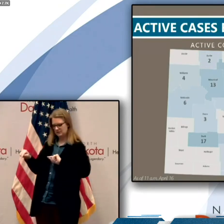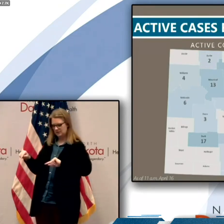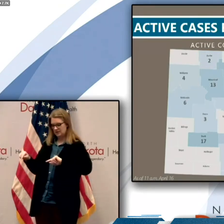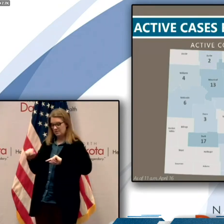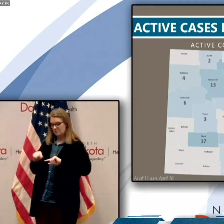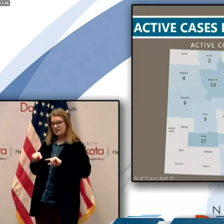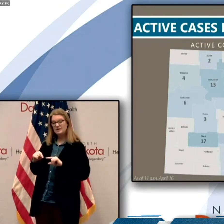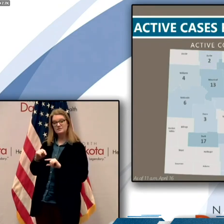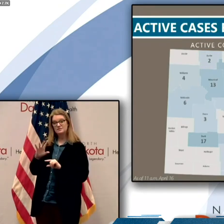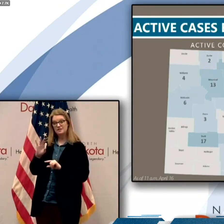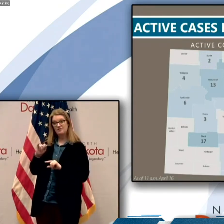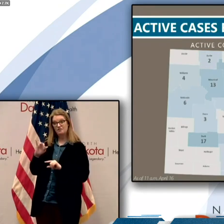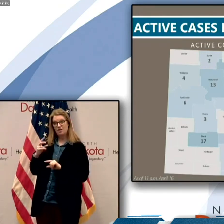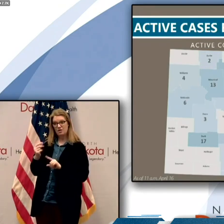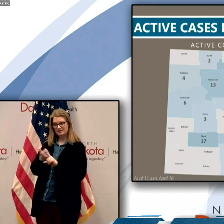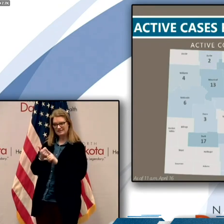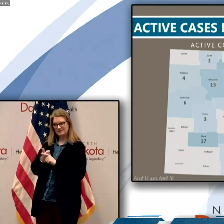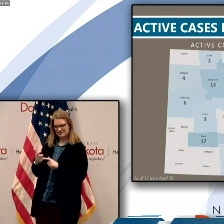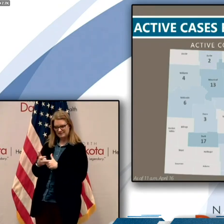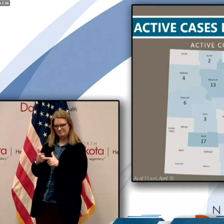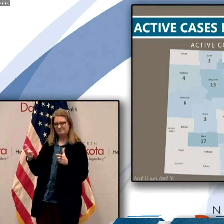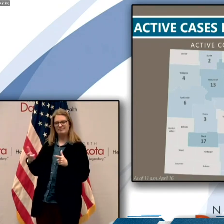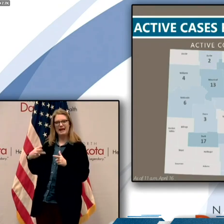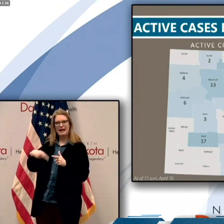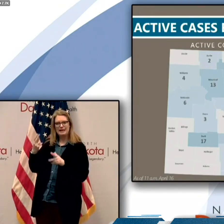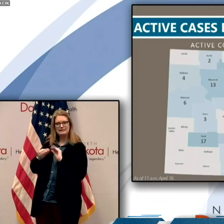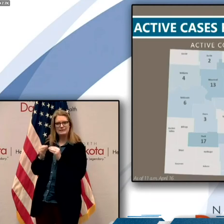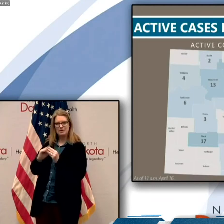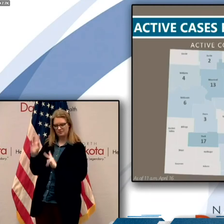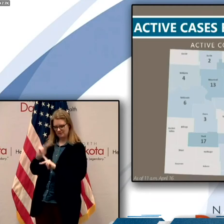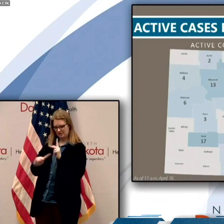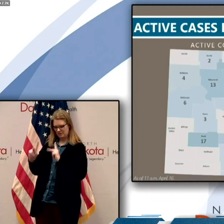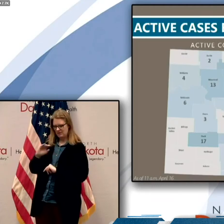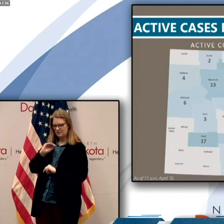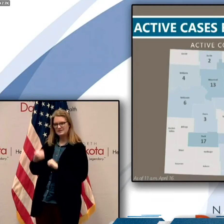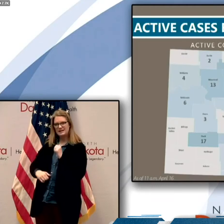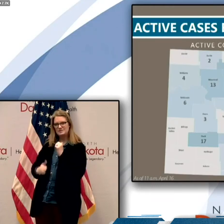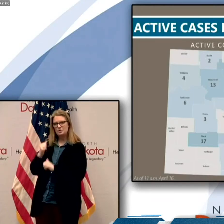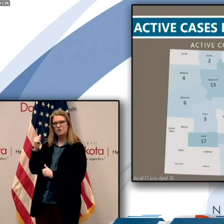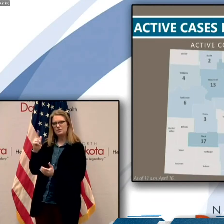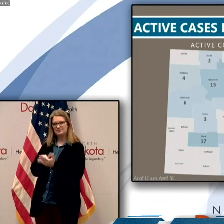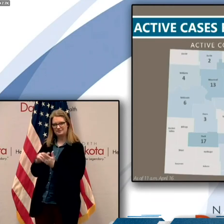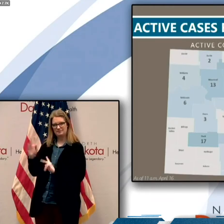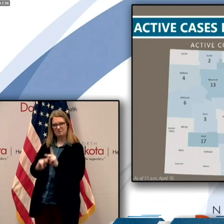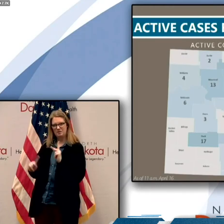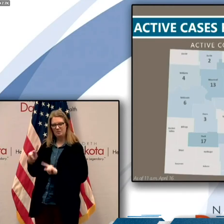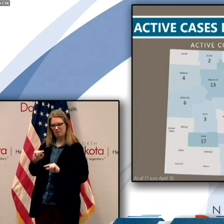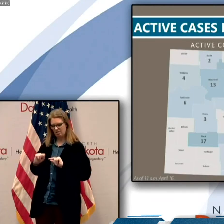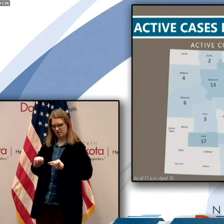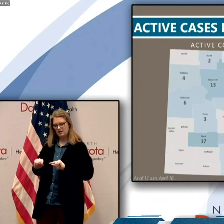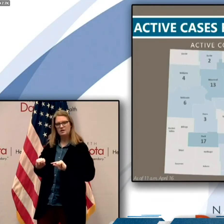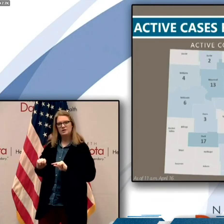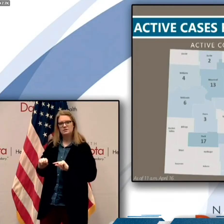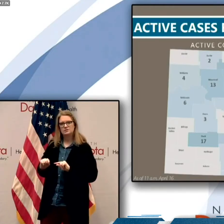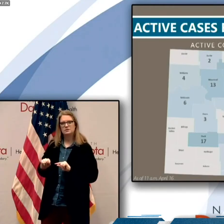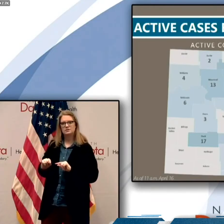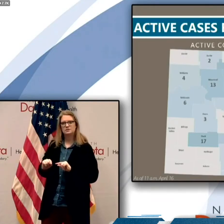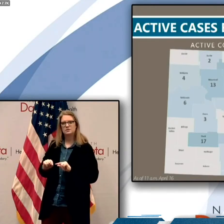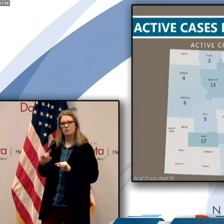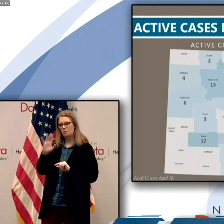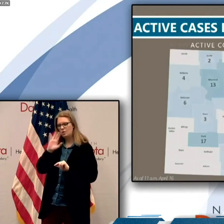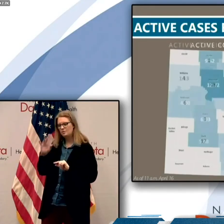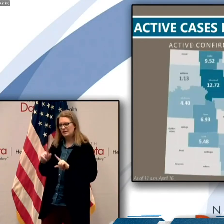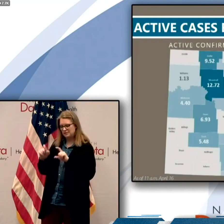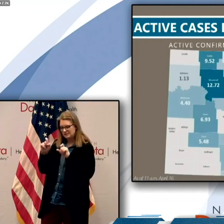largest metro area, in that area, when we take a look at the percentage per capita, again, want to remind people that we are doing testing